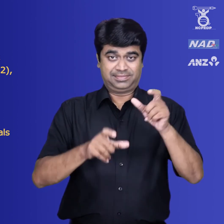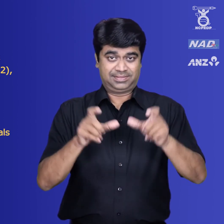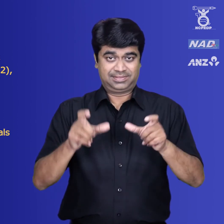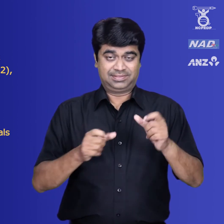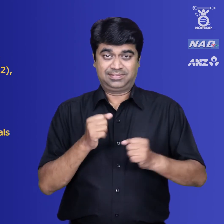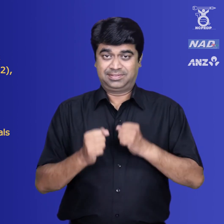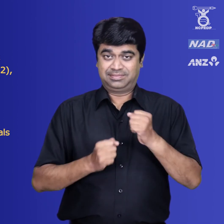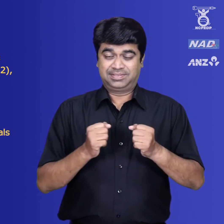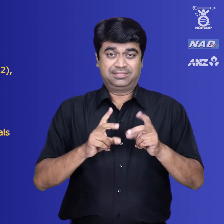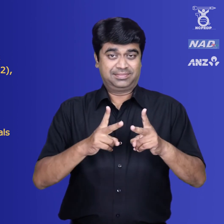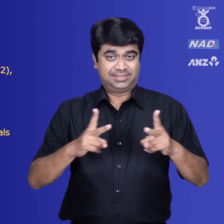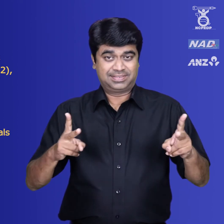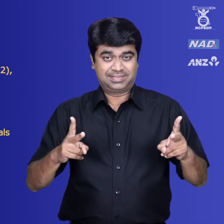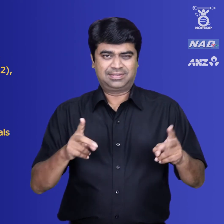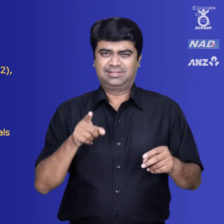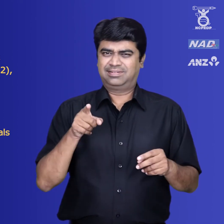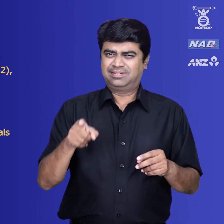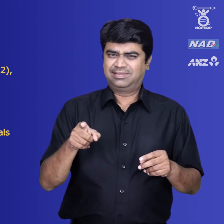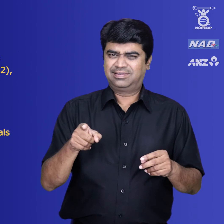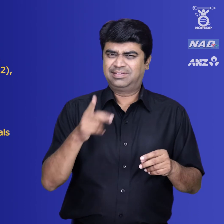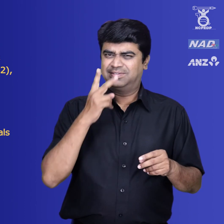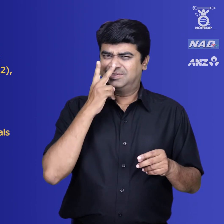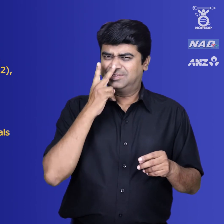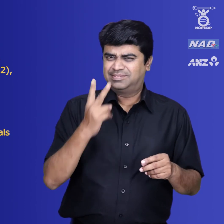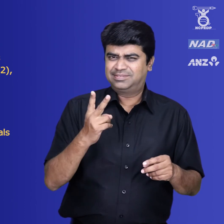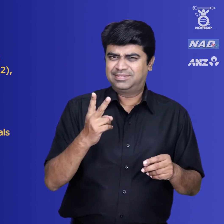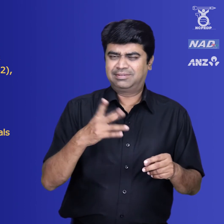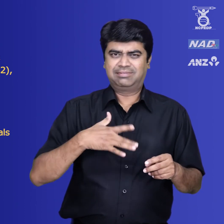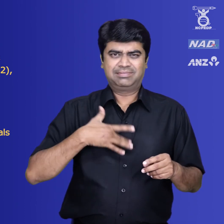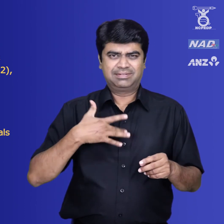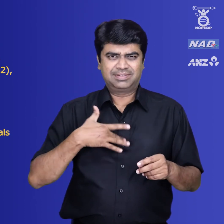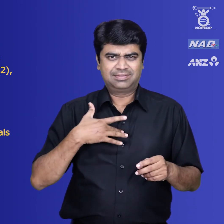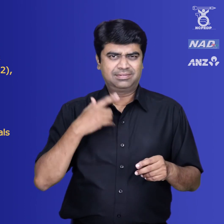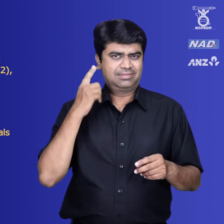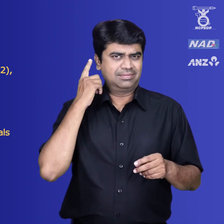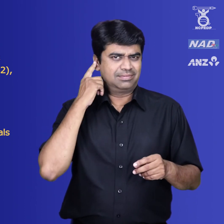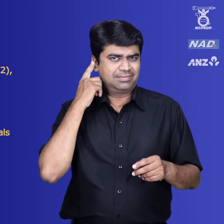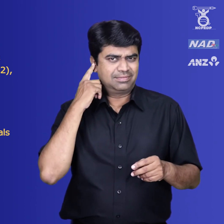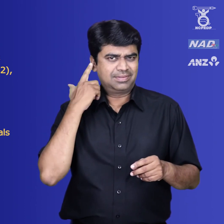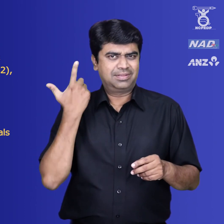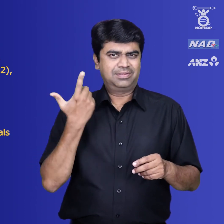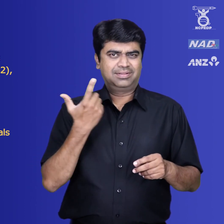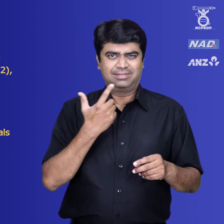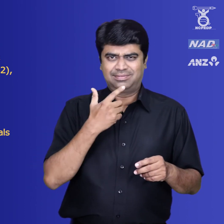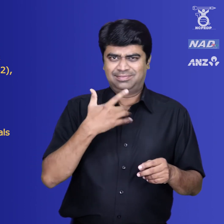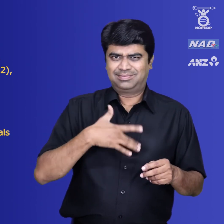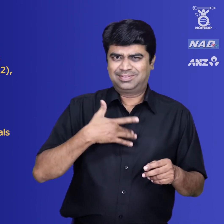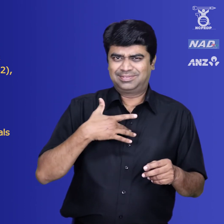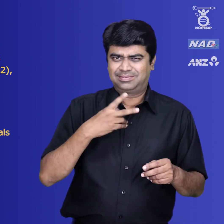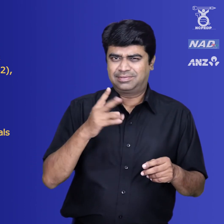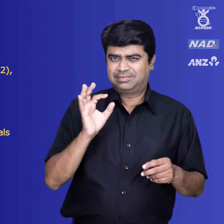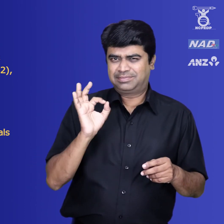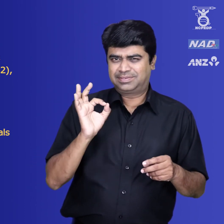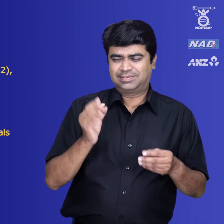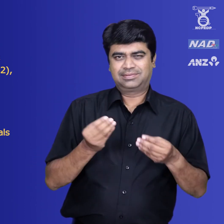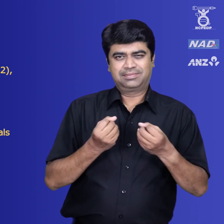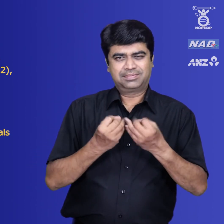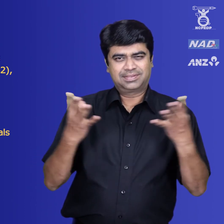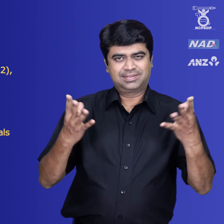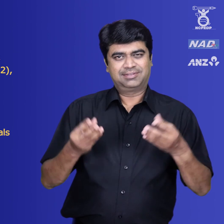Provide multisensory essentials and features in all sporting activities to ensure